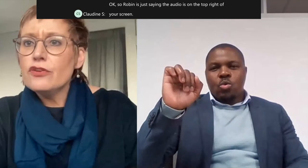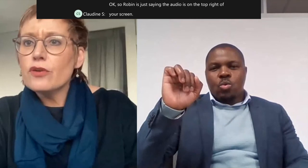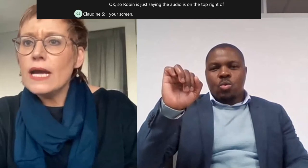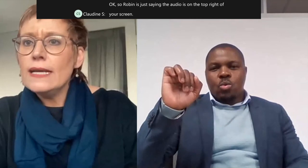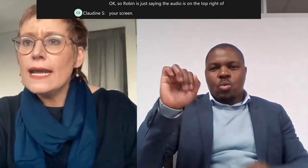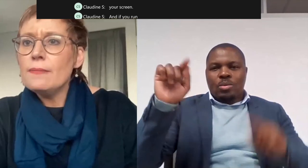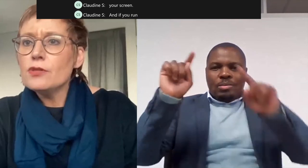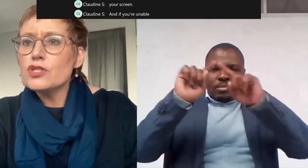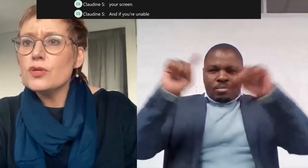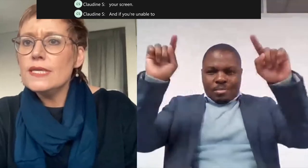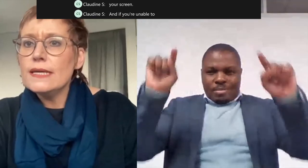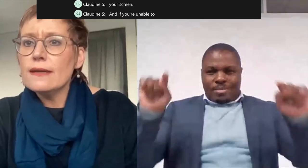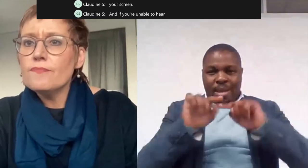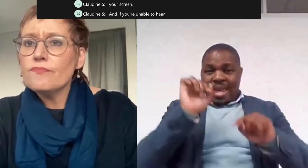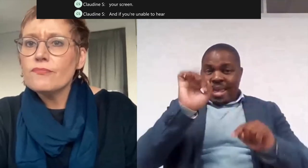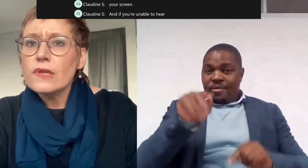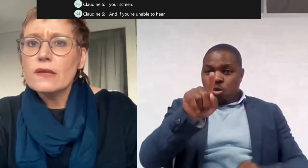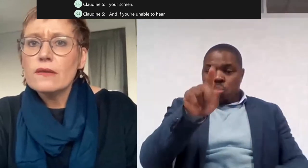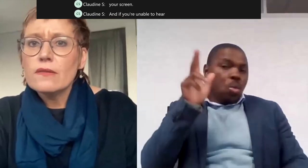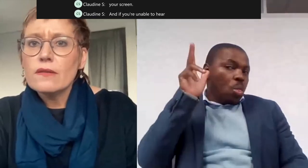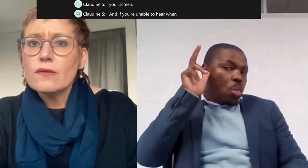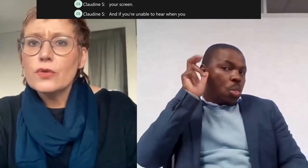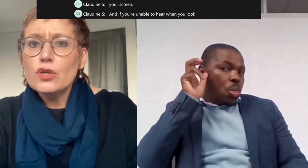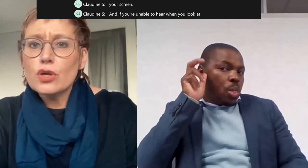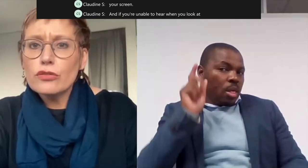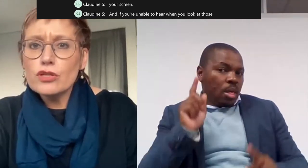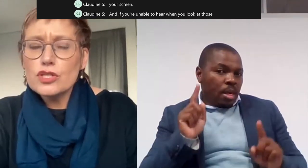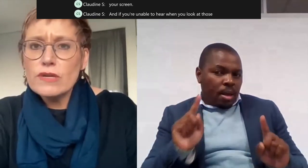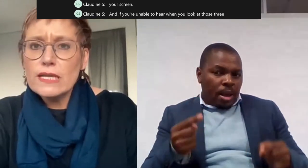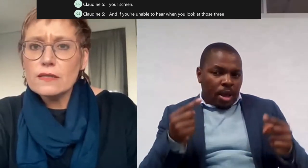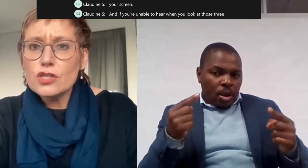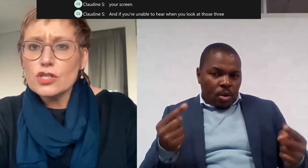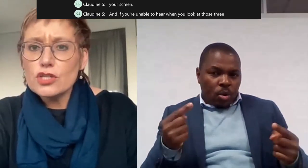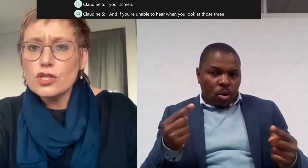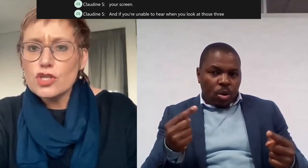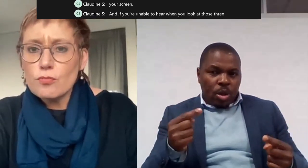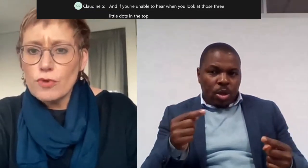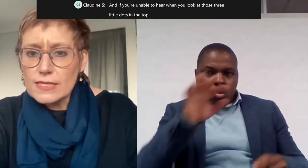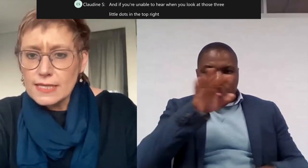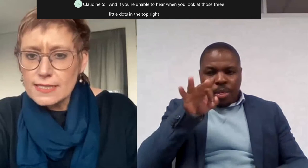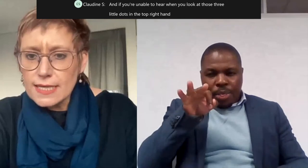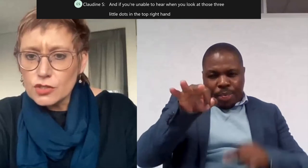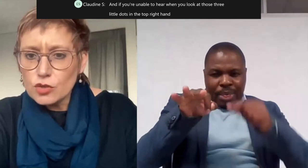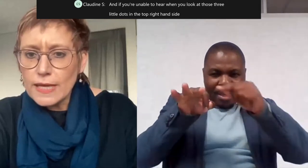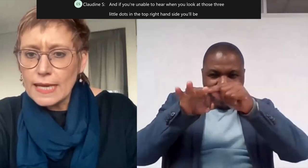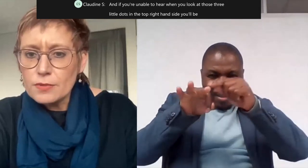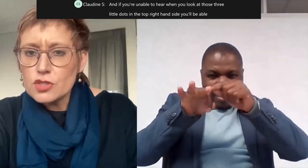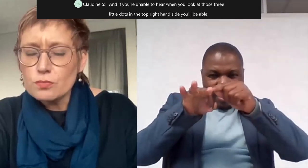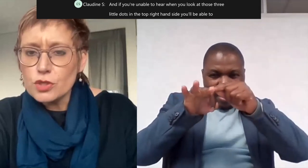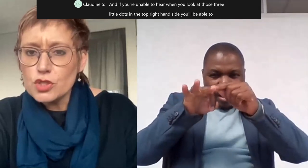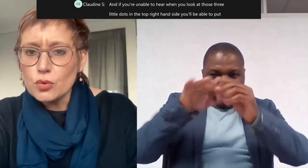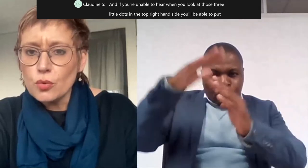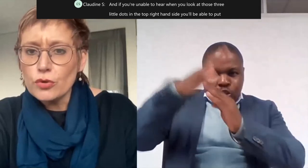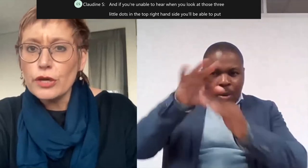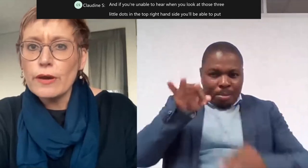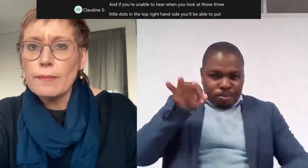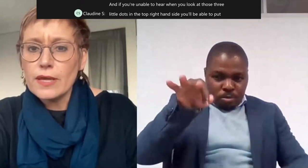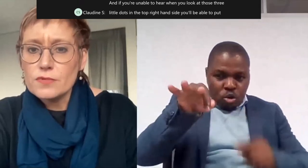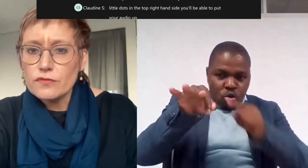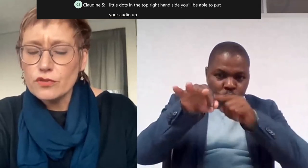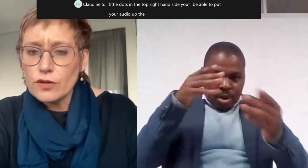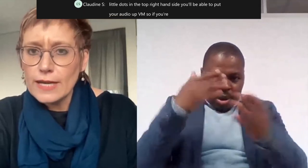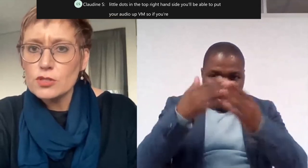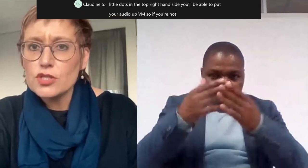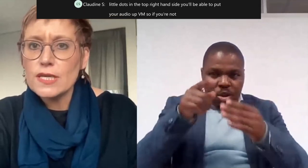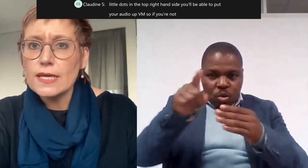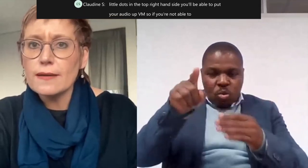And if you're unable to hear, when you look at those three little dots on the top right-hand side, you'll be able to put your audio